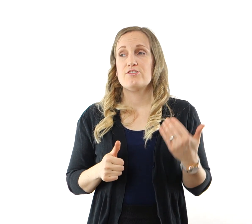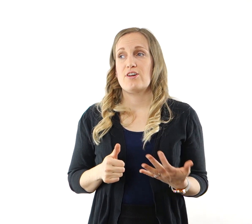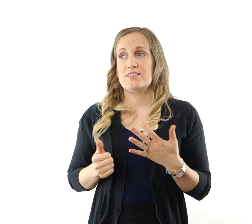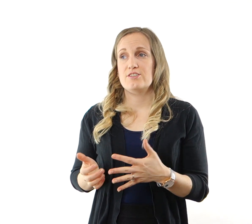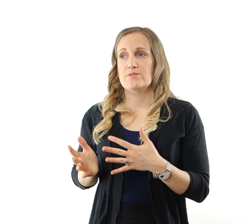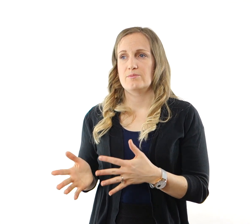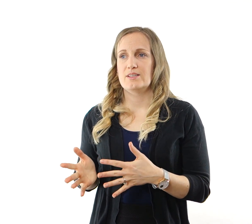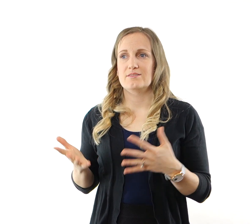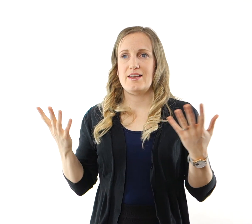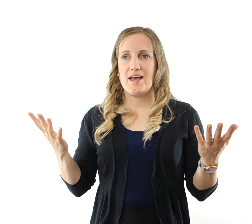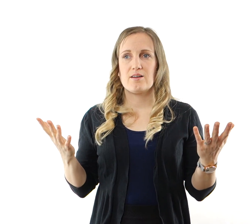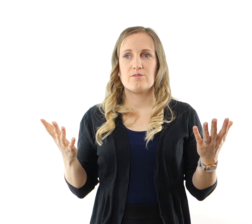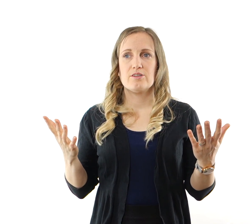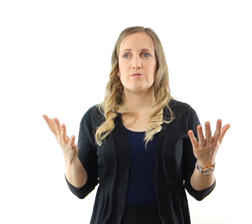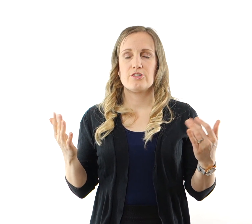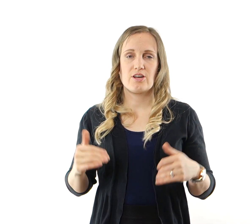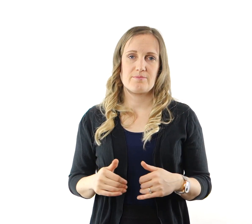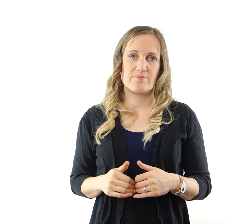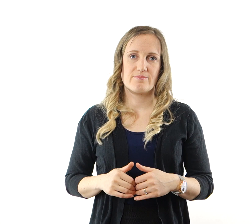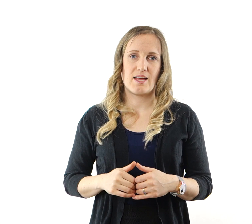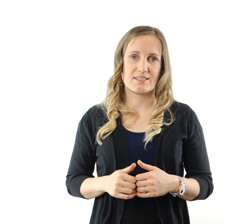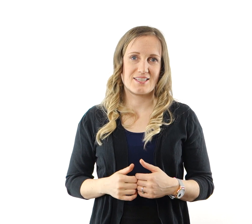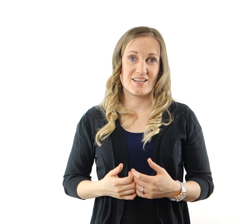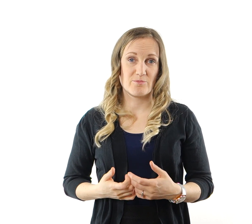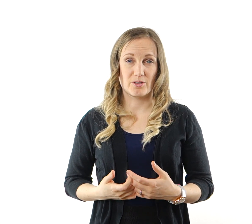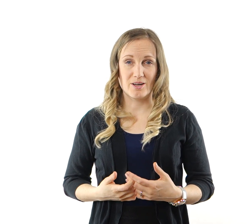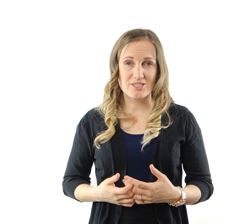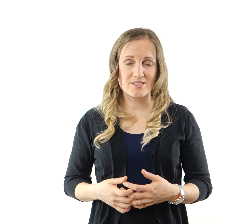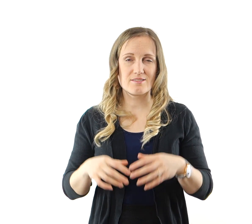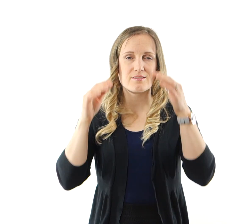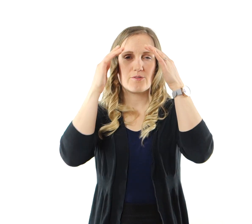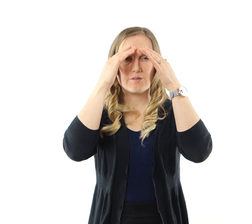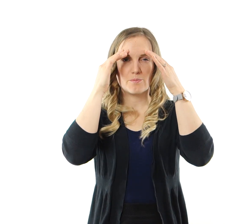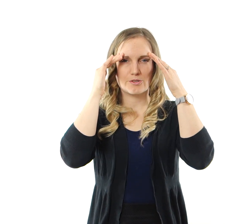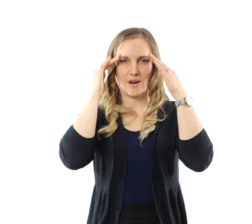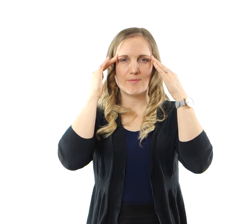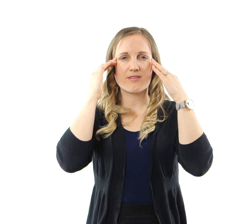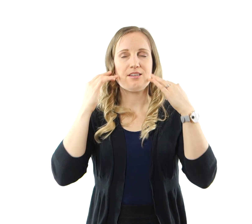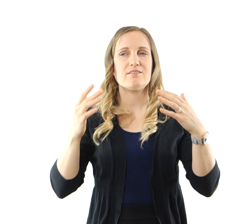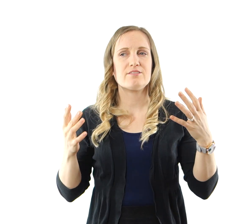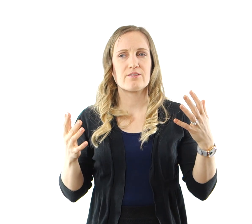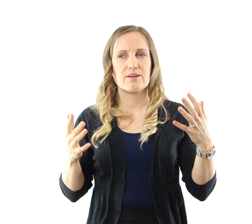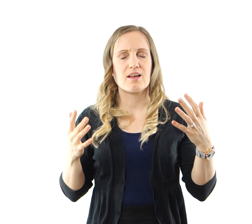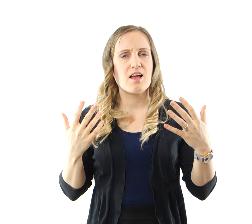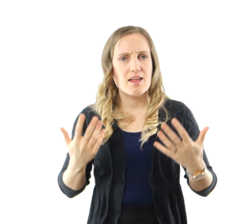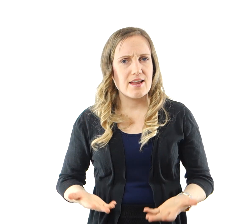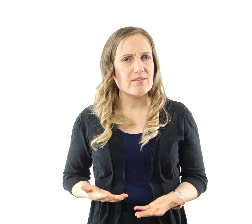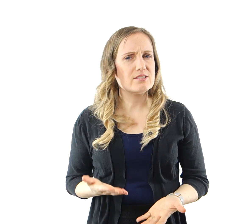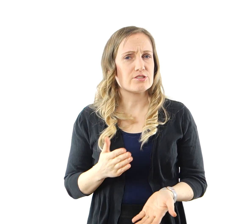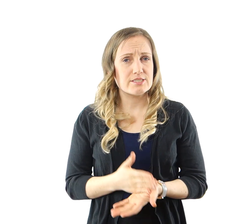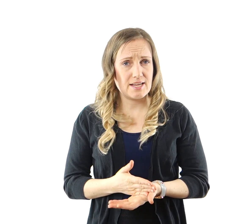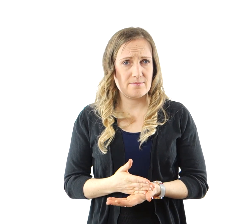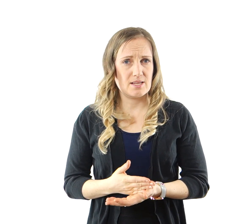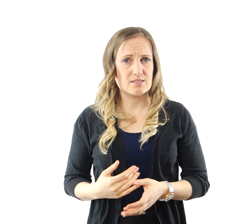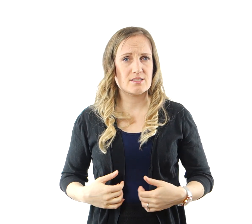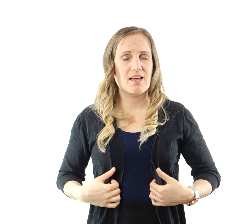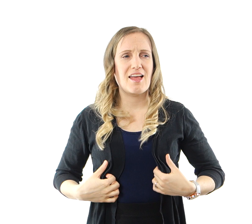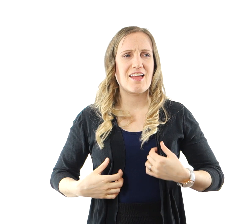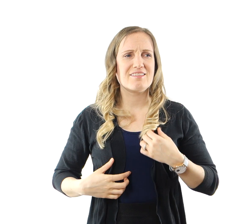try to do as will. Now you're not asking any more questions, so you can put your eyebrows down and you're going, now these are statements. And these